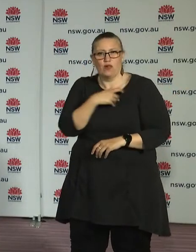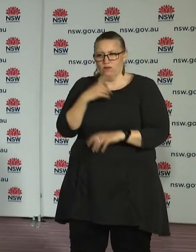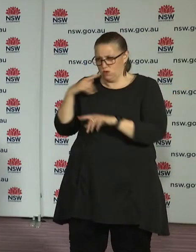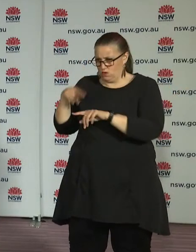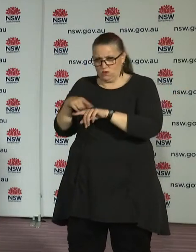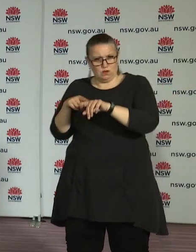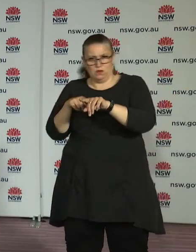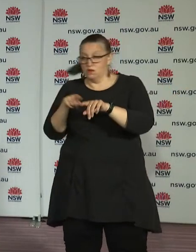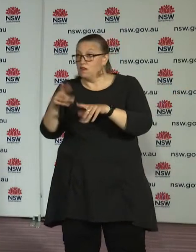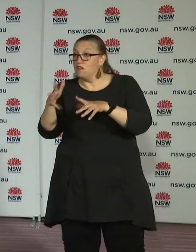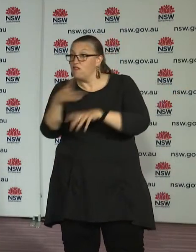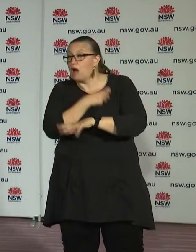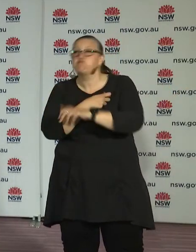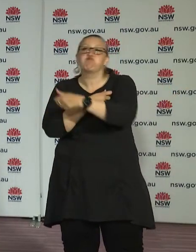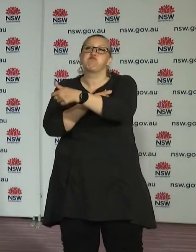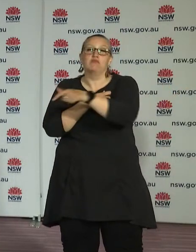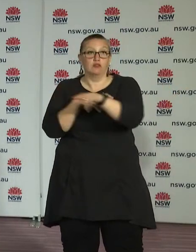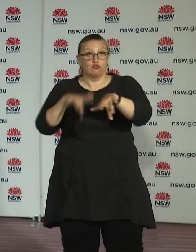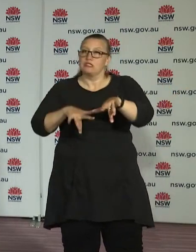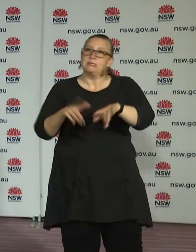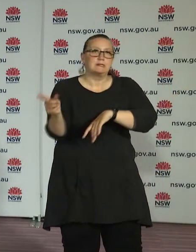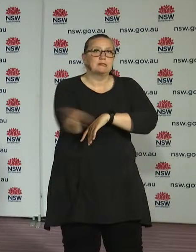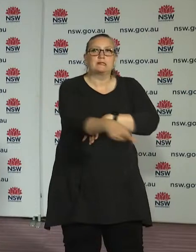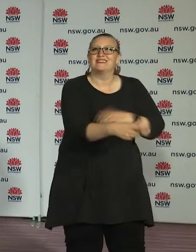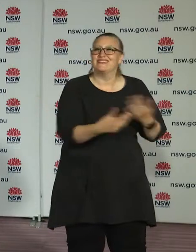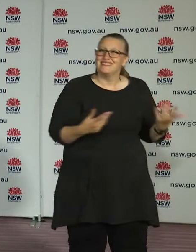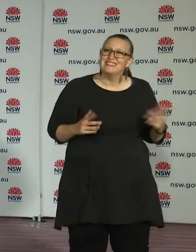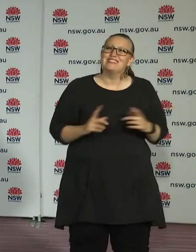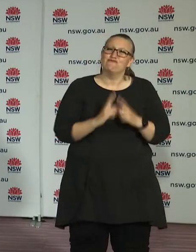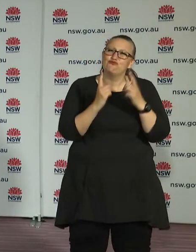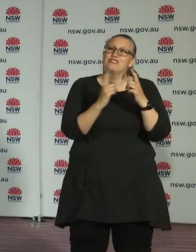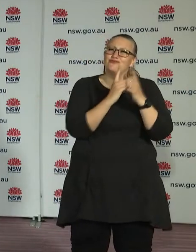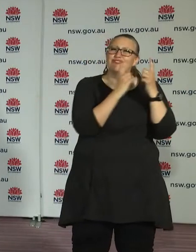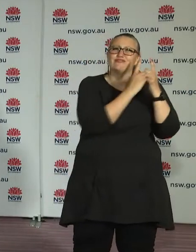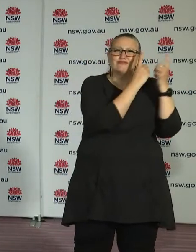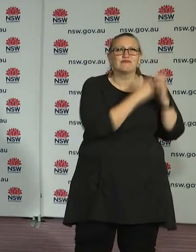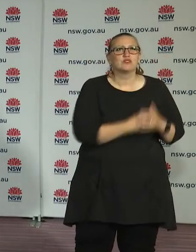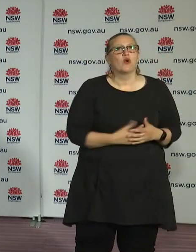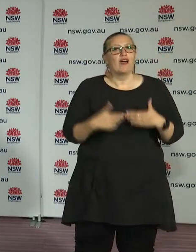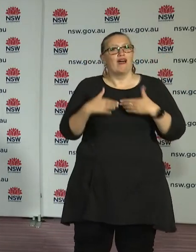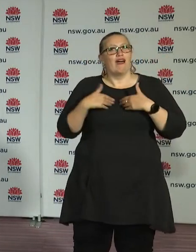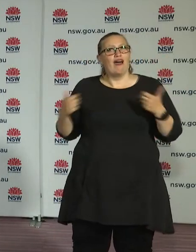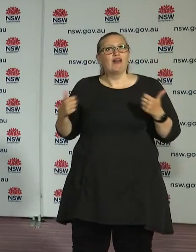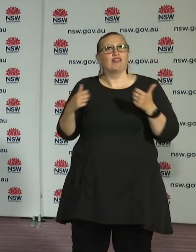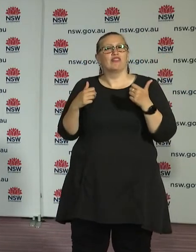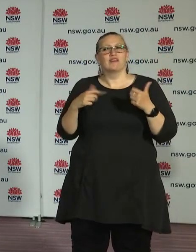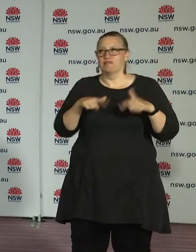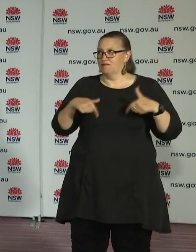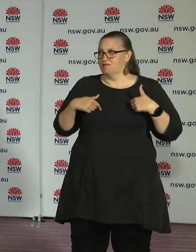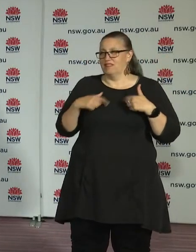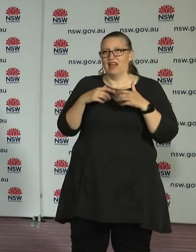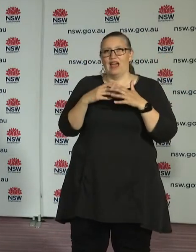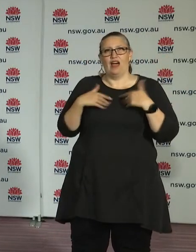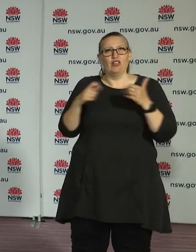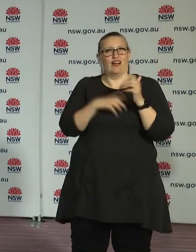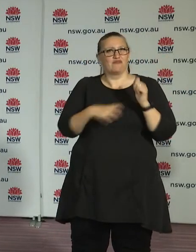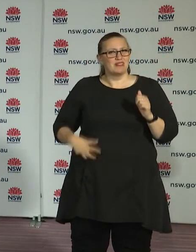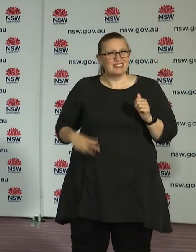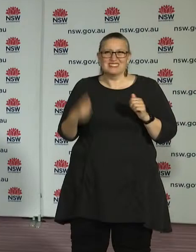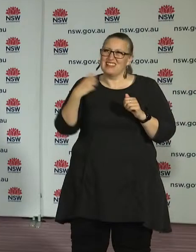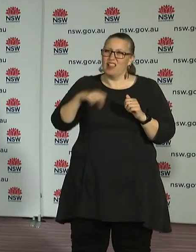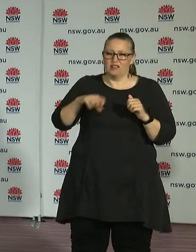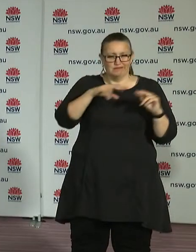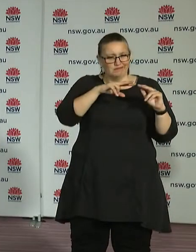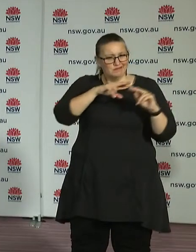So Health is going through that difficult process and advising government. Obviously, we'll provide that information to the public. But we should all assume that if